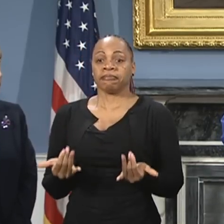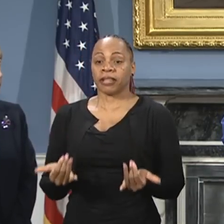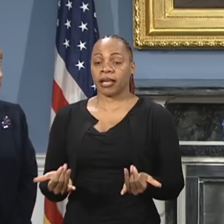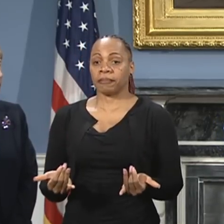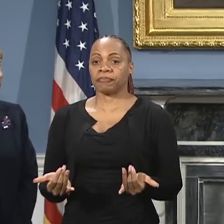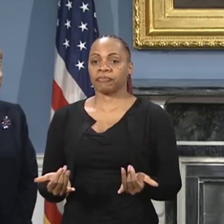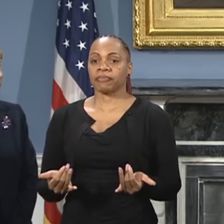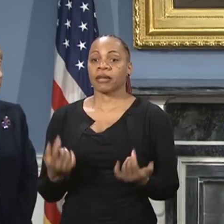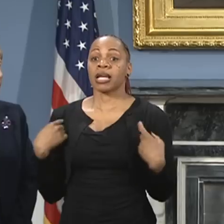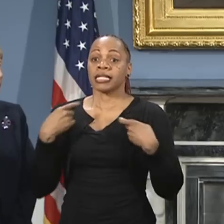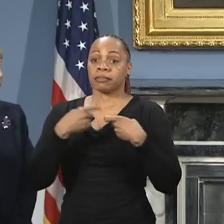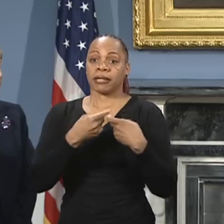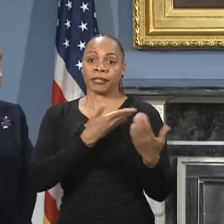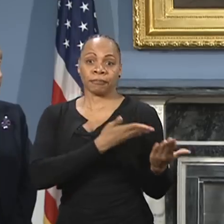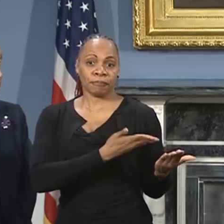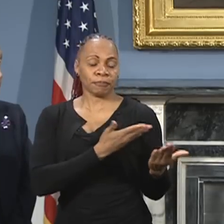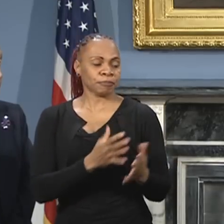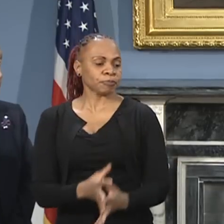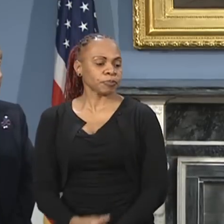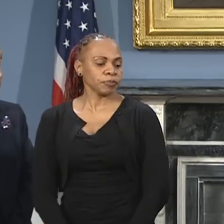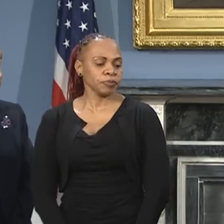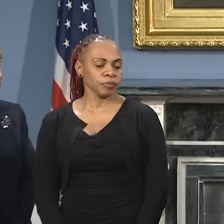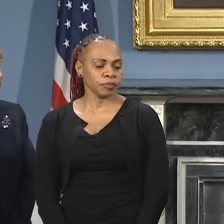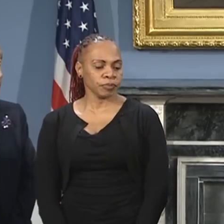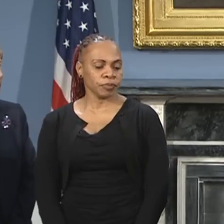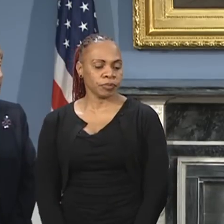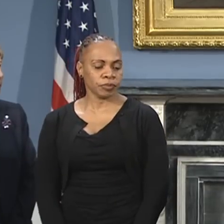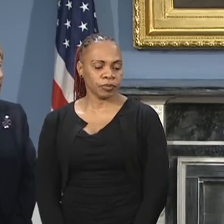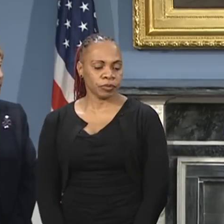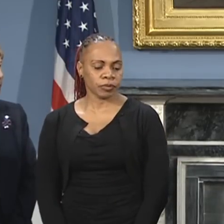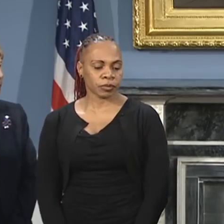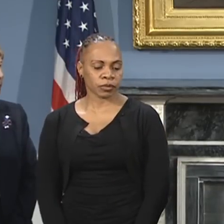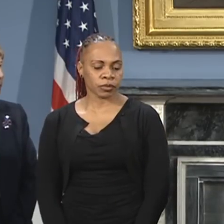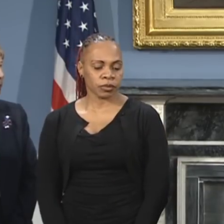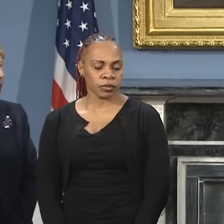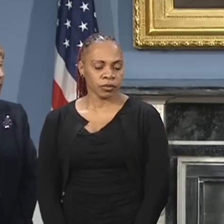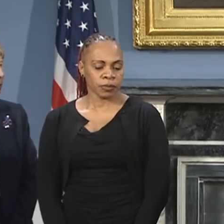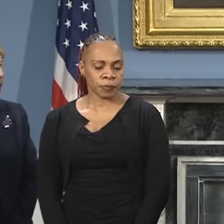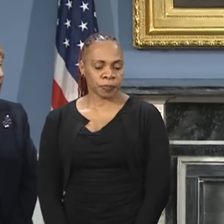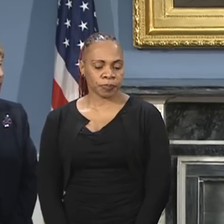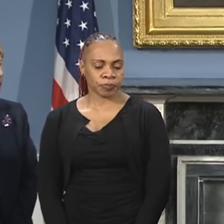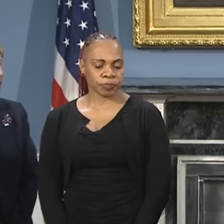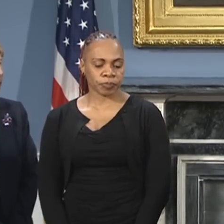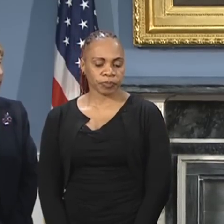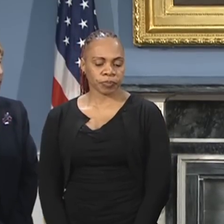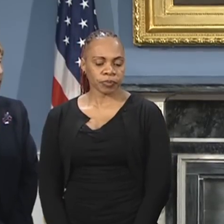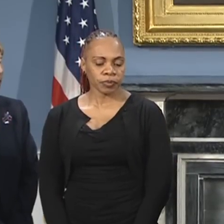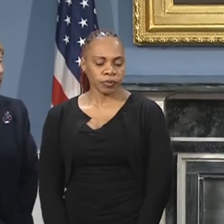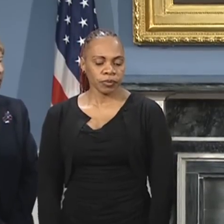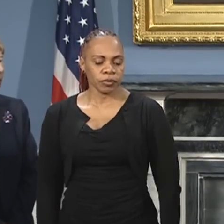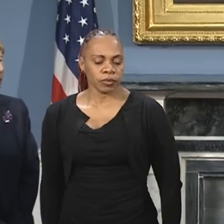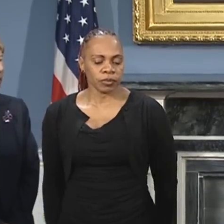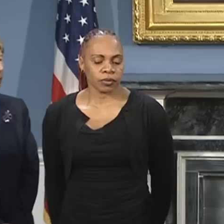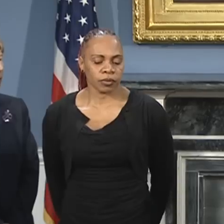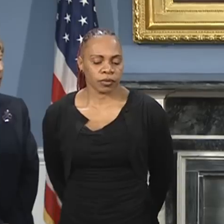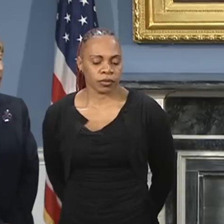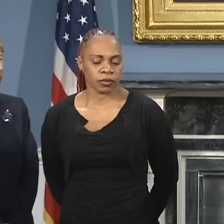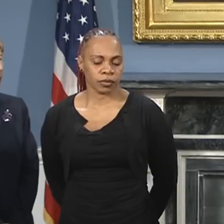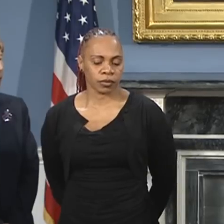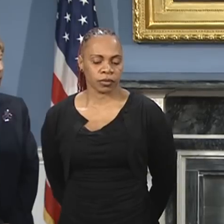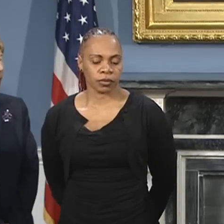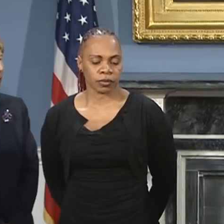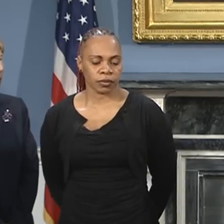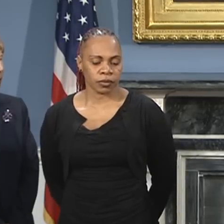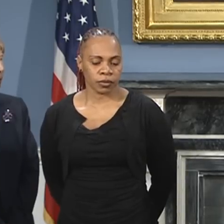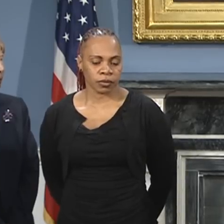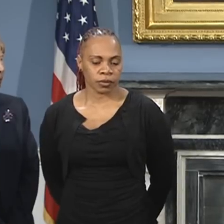En español. Estamos enfrentando la primera de 3 posibles tormentas de nieve